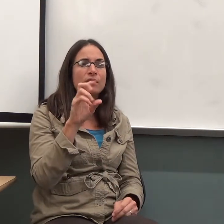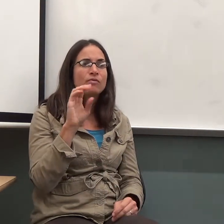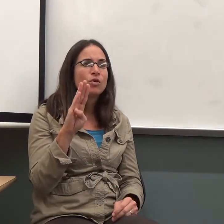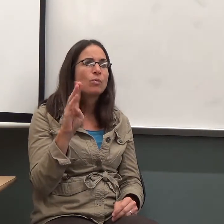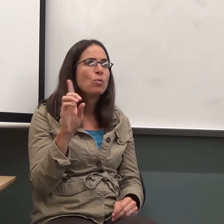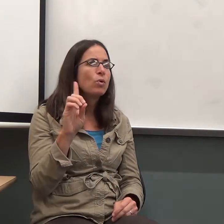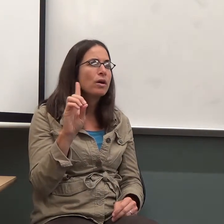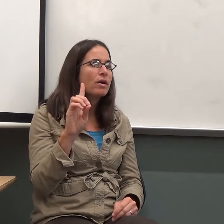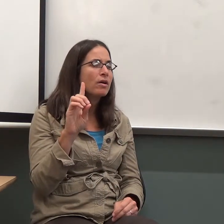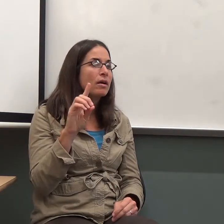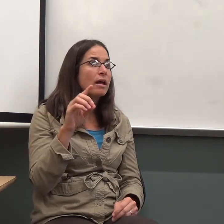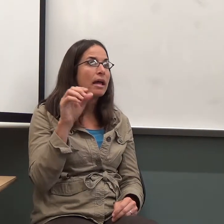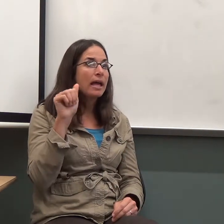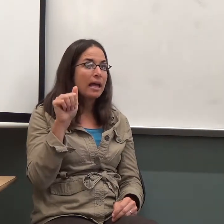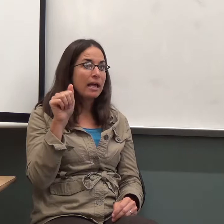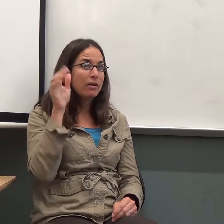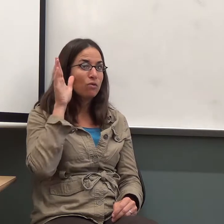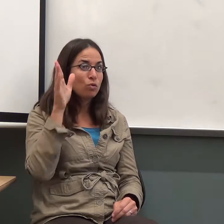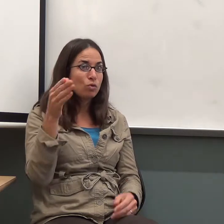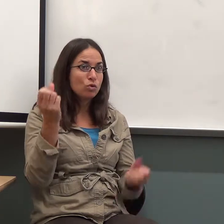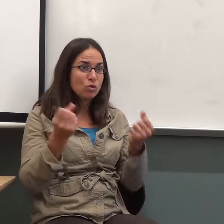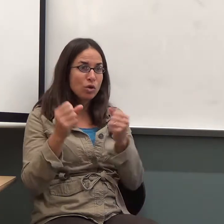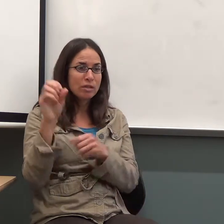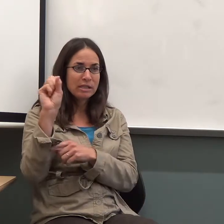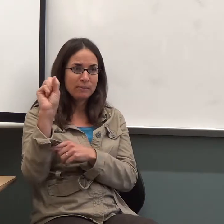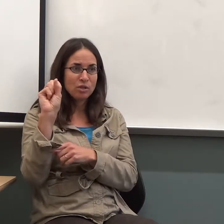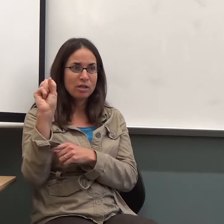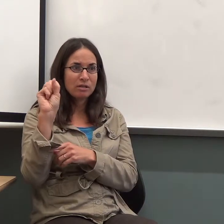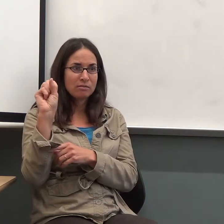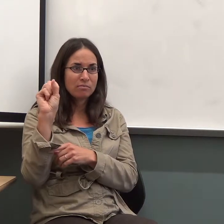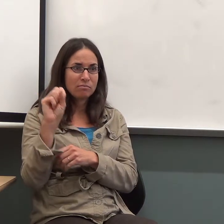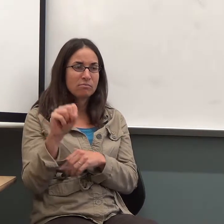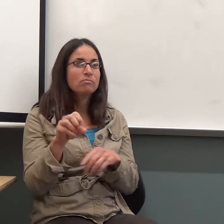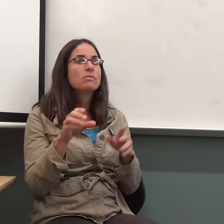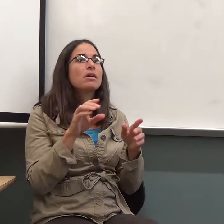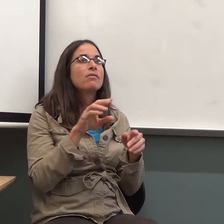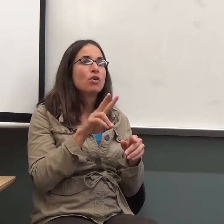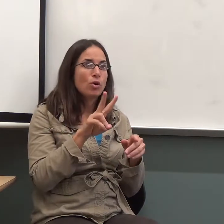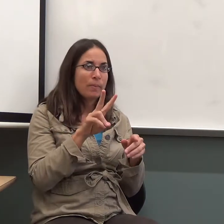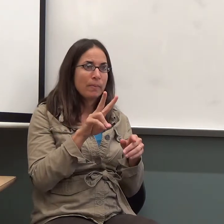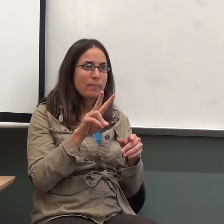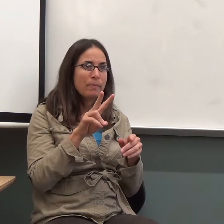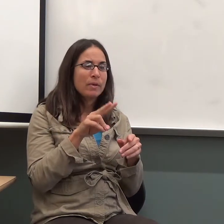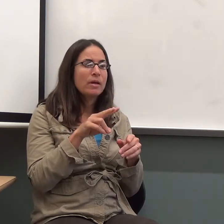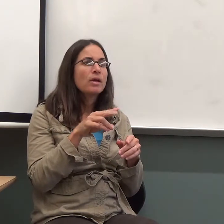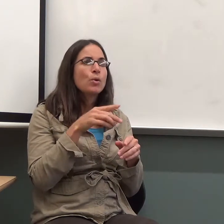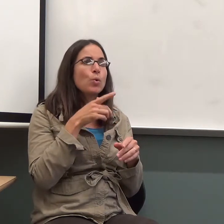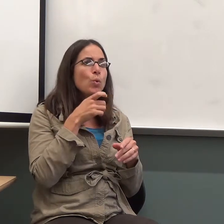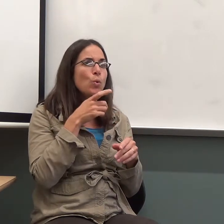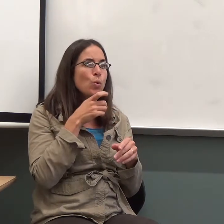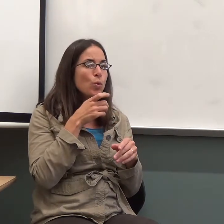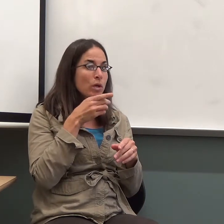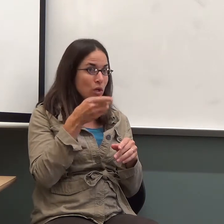said a future car, there's my subject, there's my verb, who? Takes who? Take you. Then my prepositional